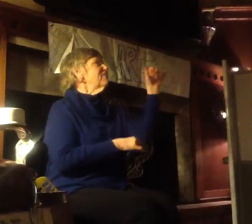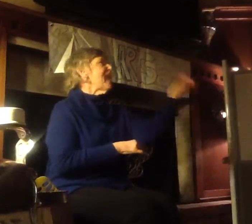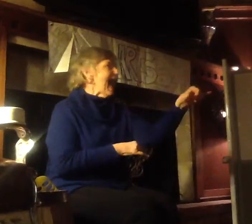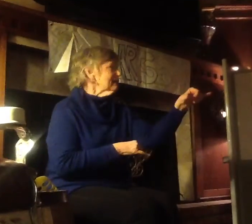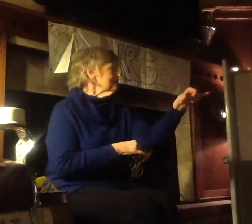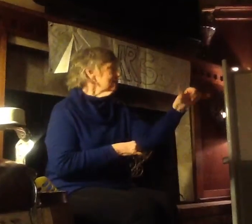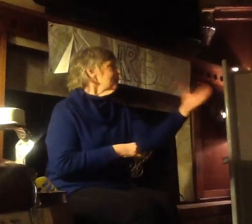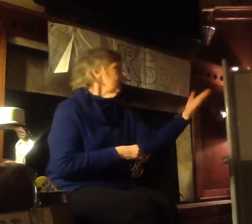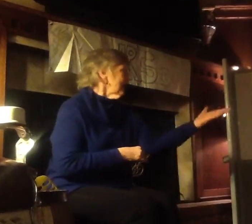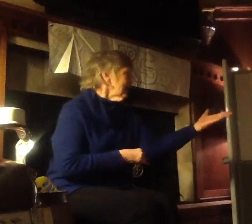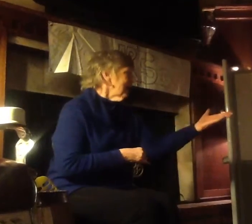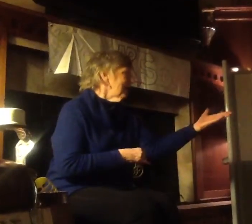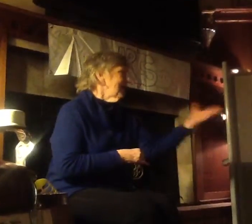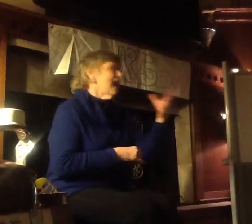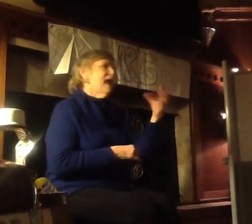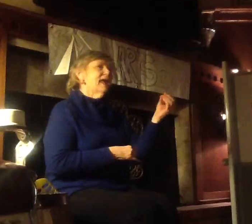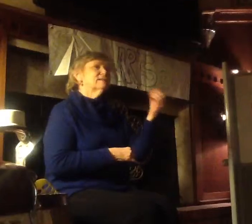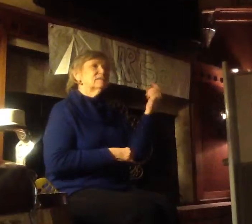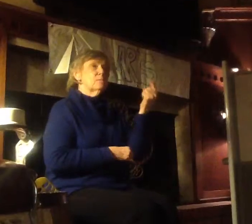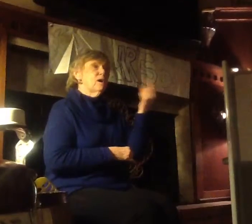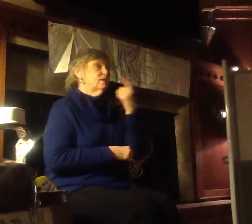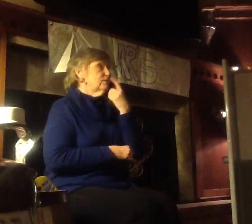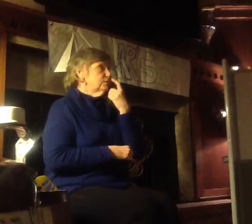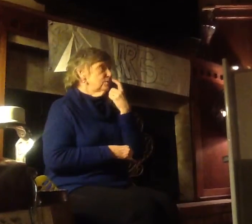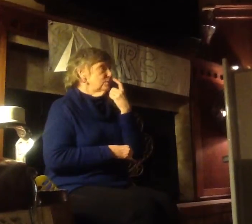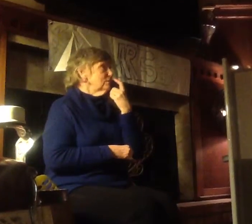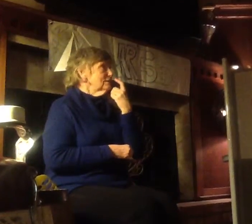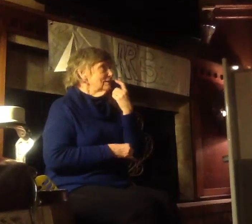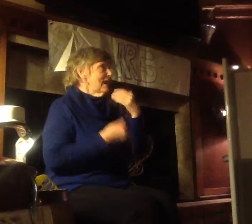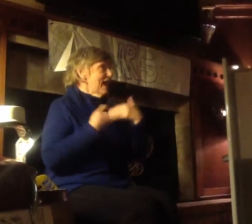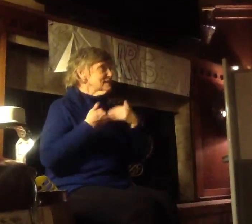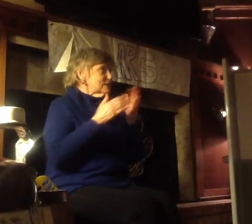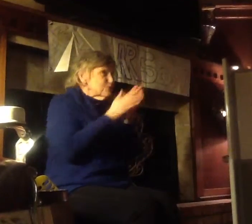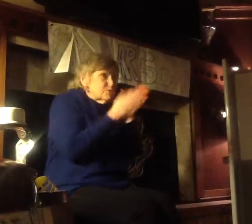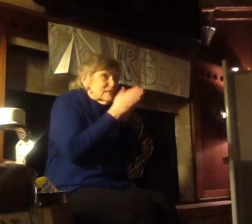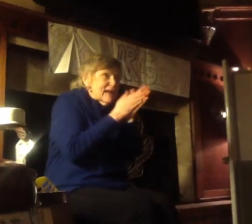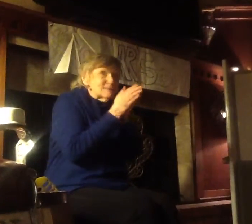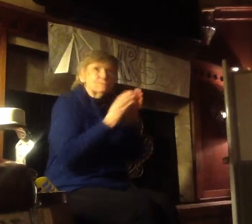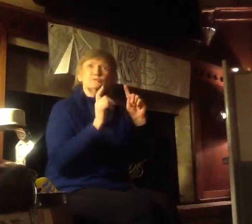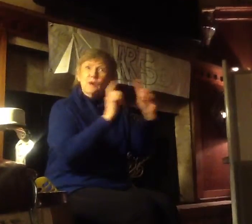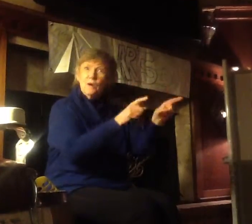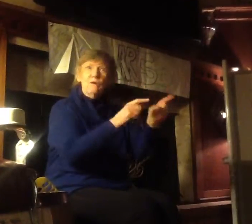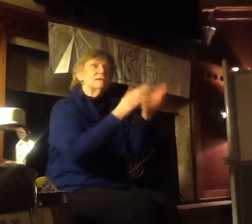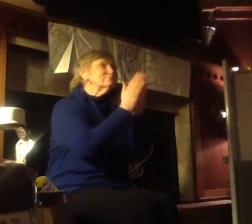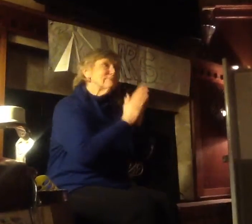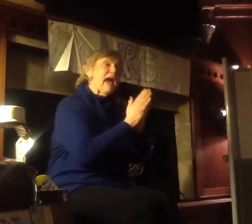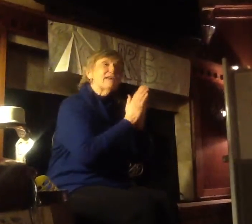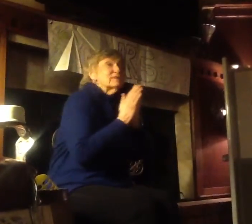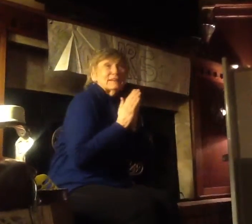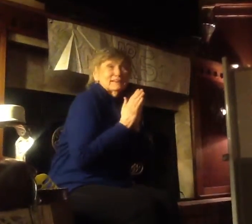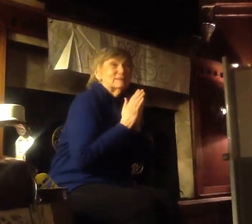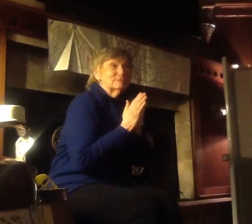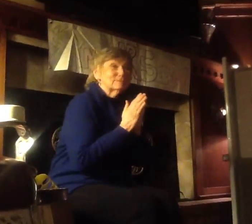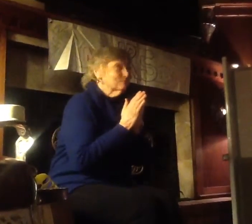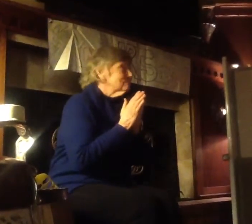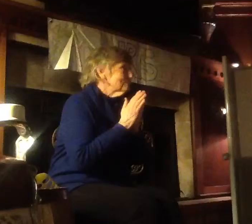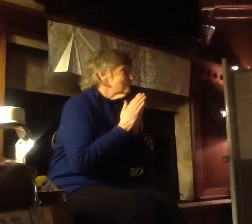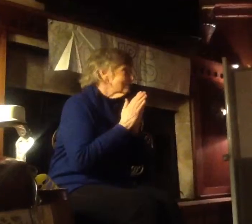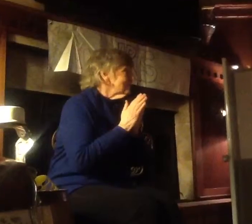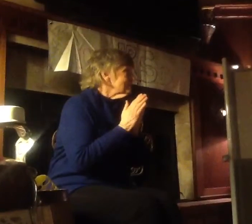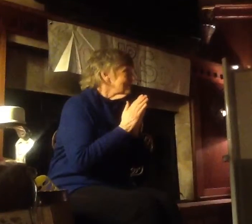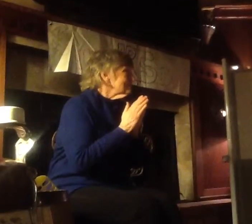find that thing? And someone who has the enthusiasm to go and ask.